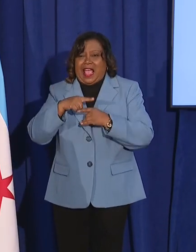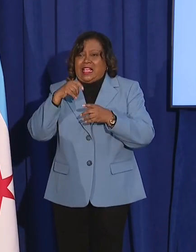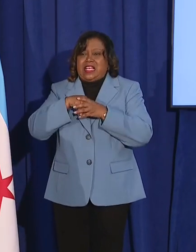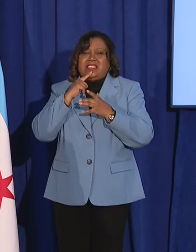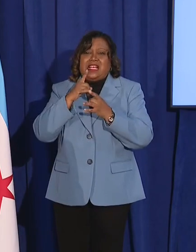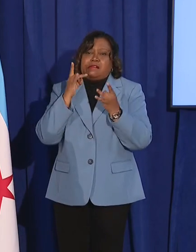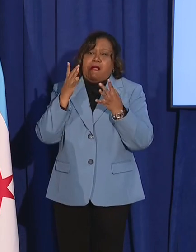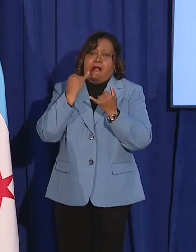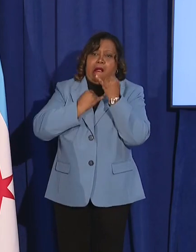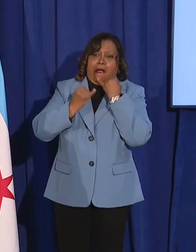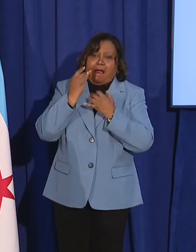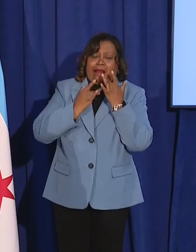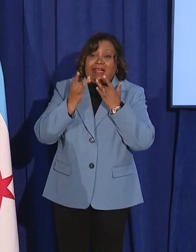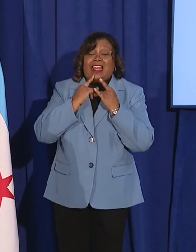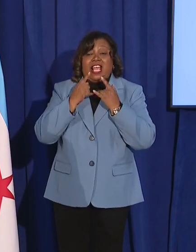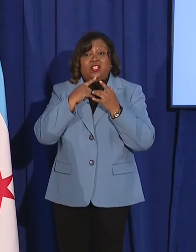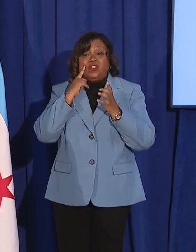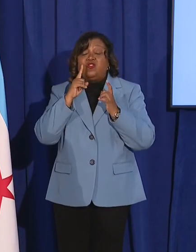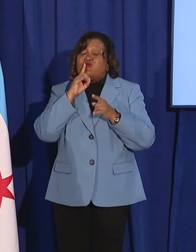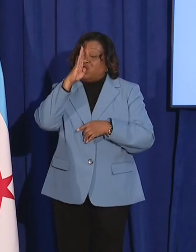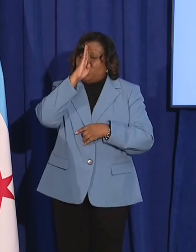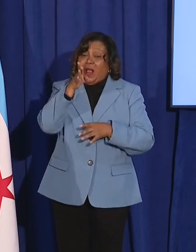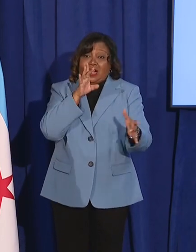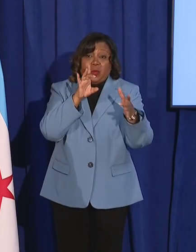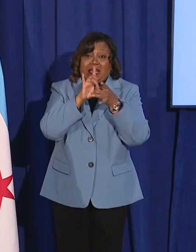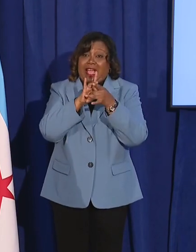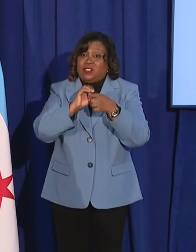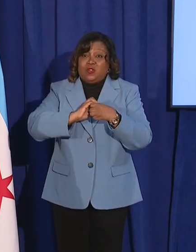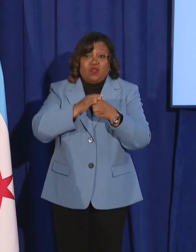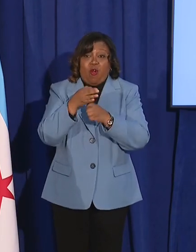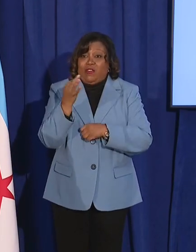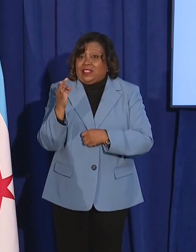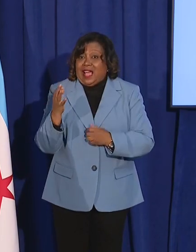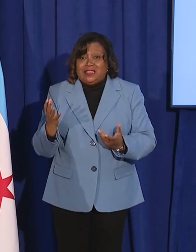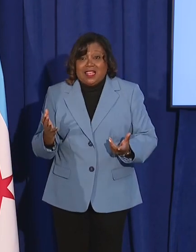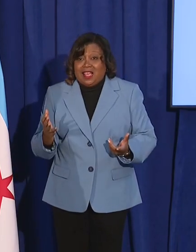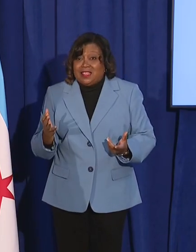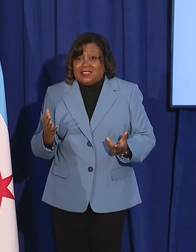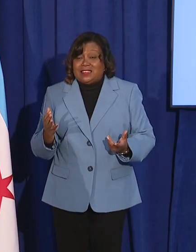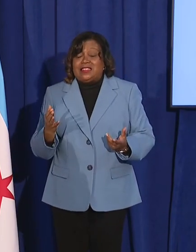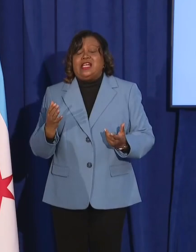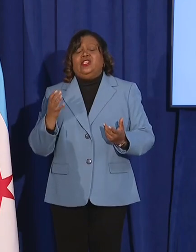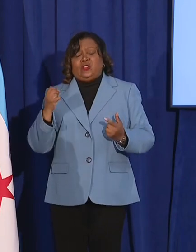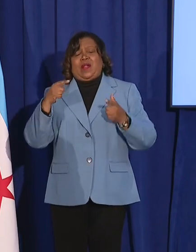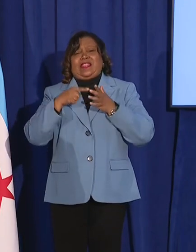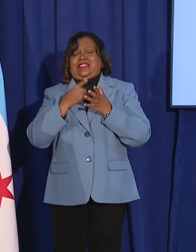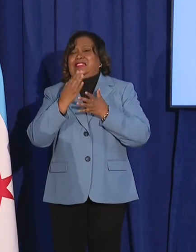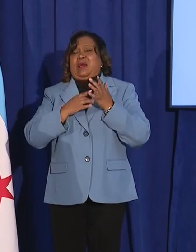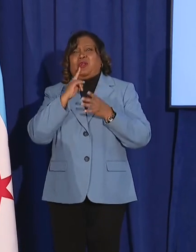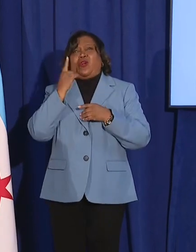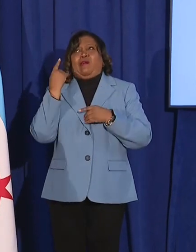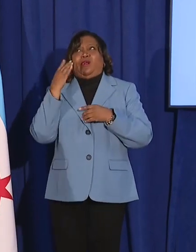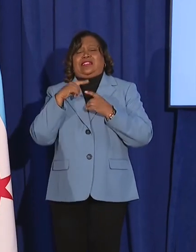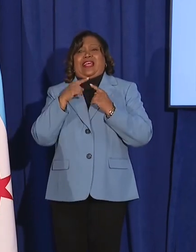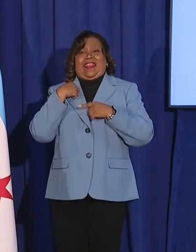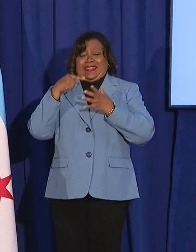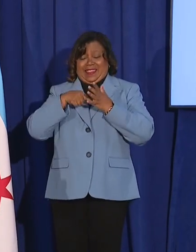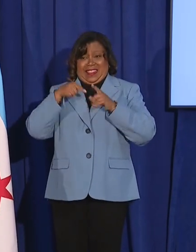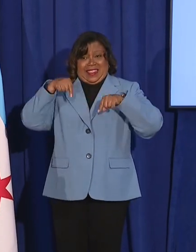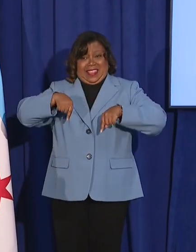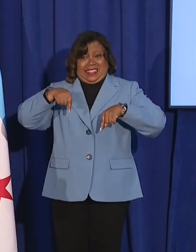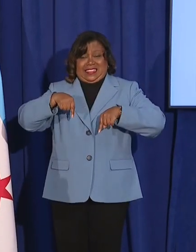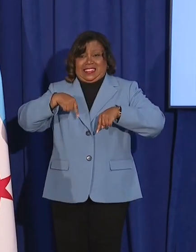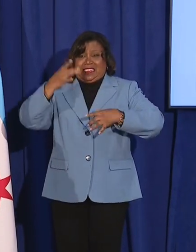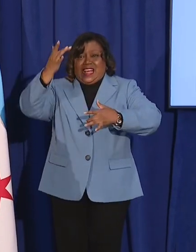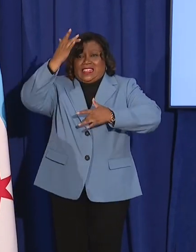such dire strait? It is directly related to COVID-19. I said this to somebody earlier today. This is